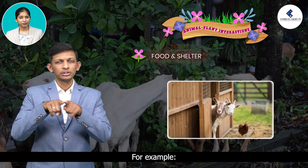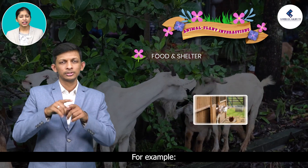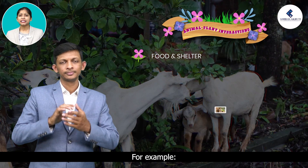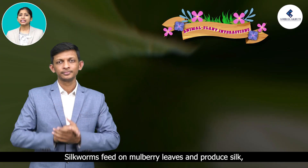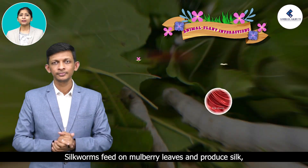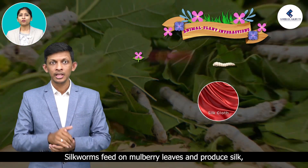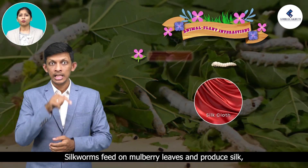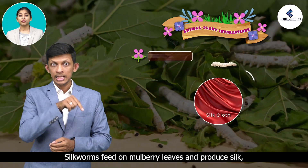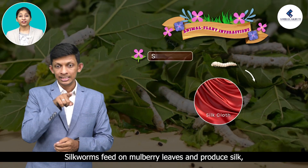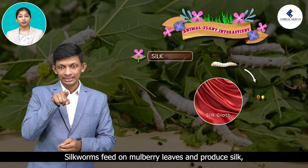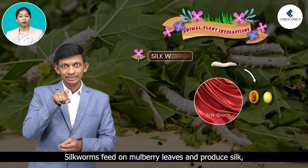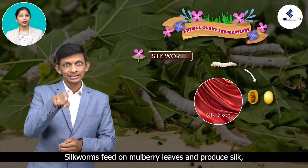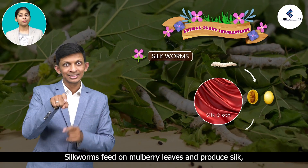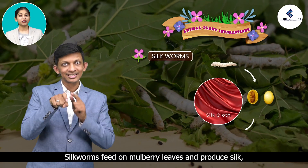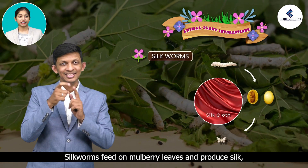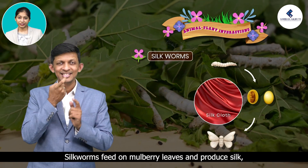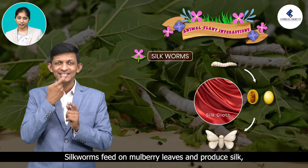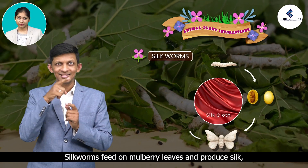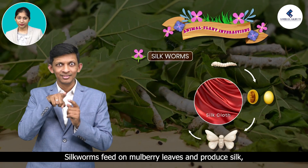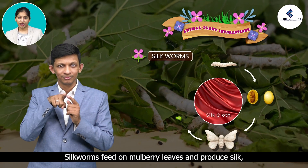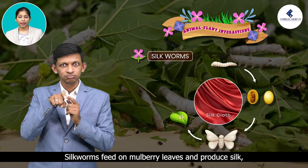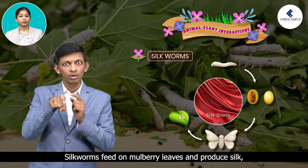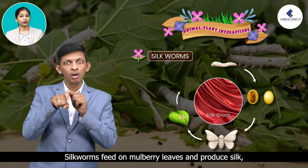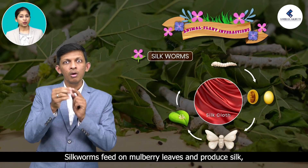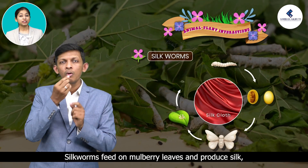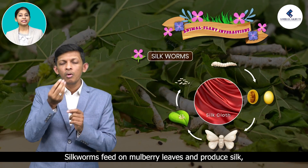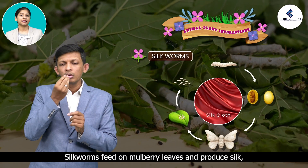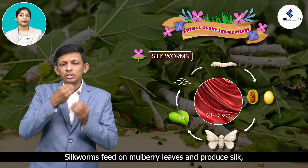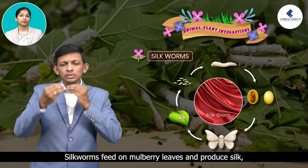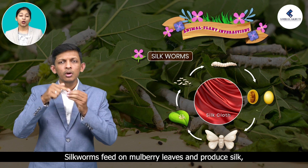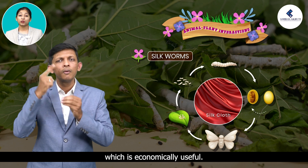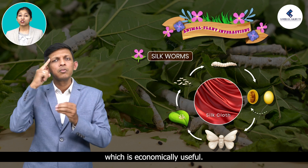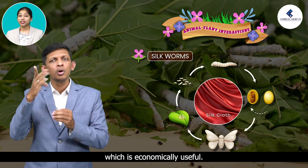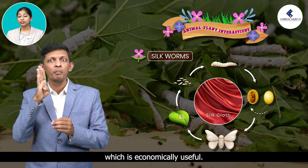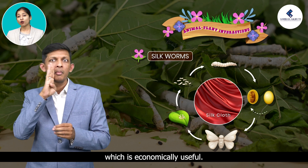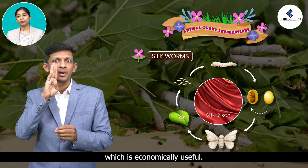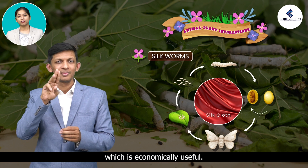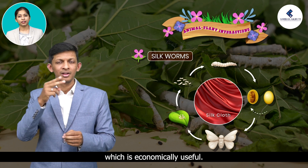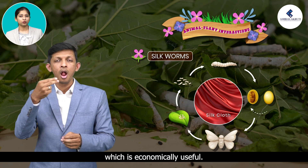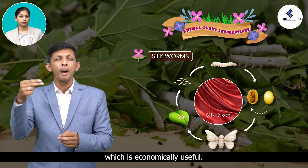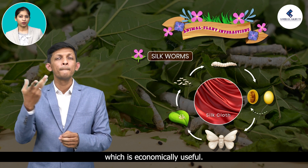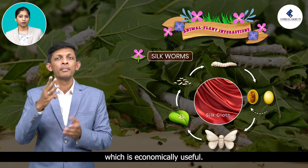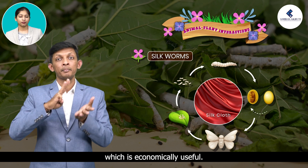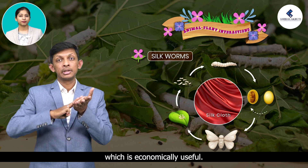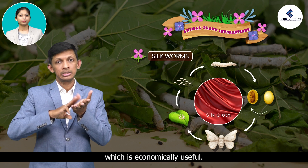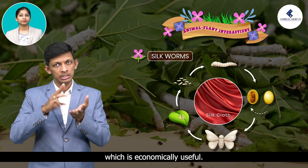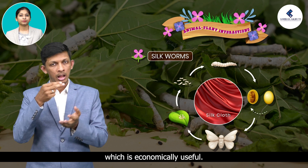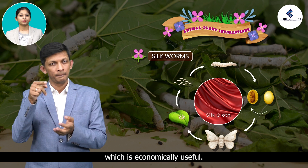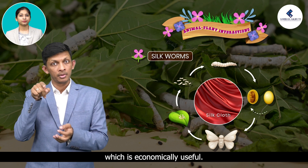example, silkworms feed on mulberry leaves and produce silk, which is economically useful.